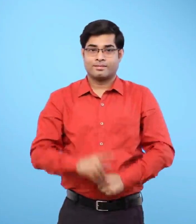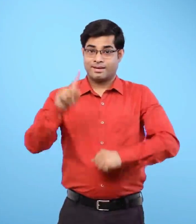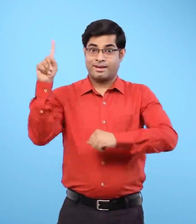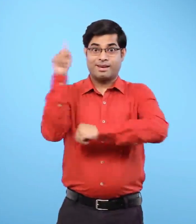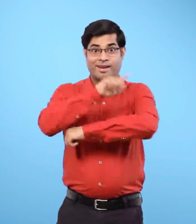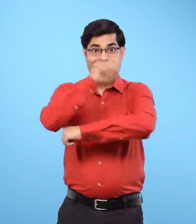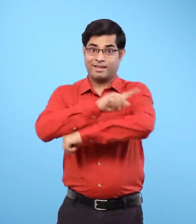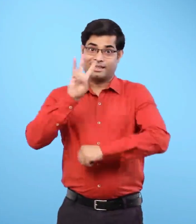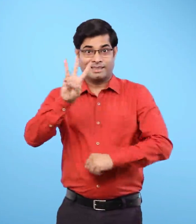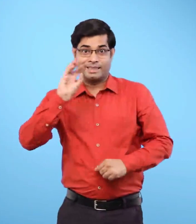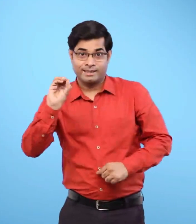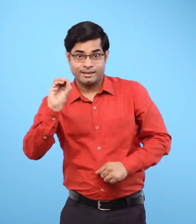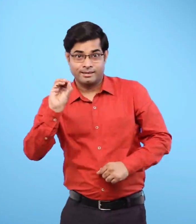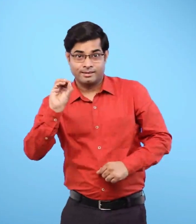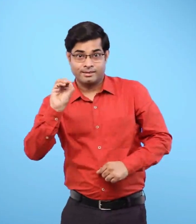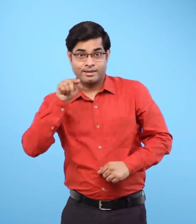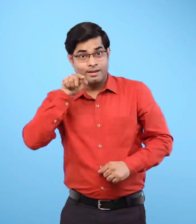Which months have 30 days?